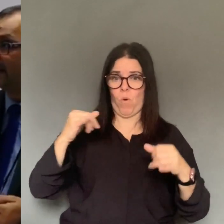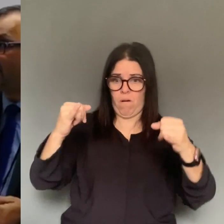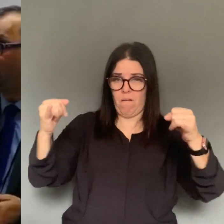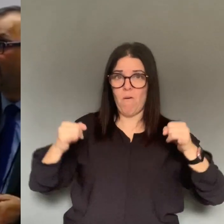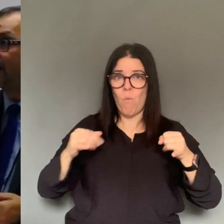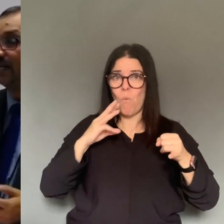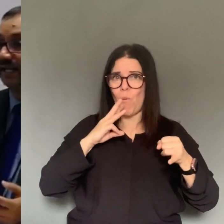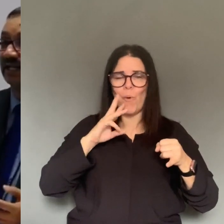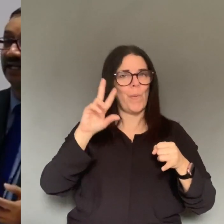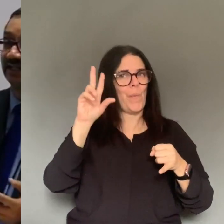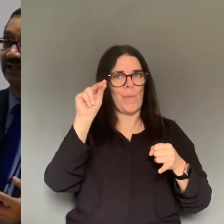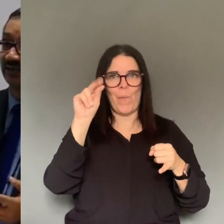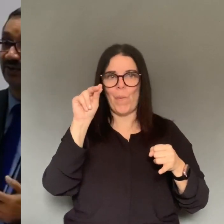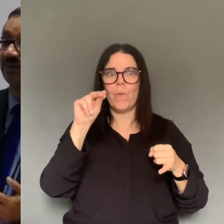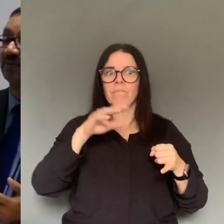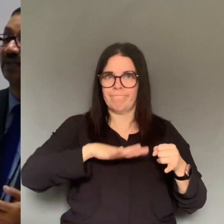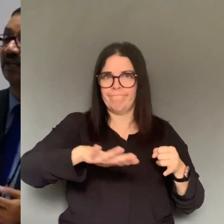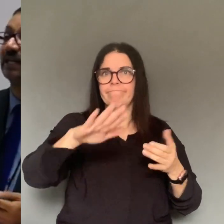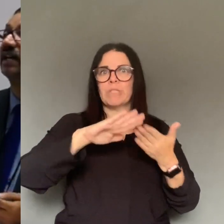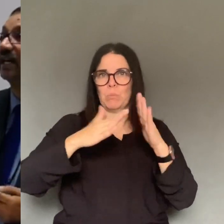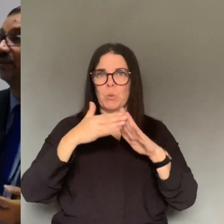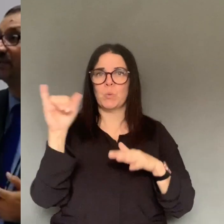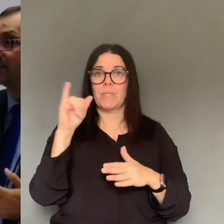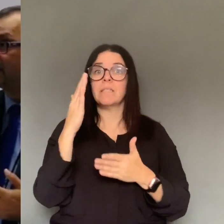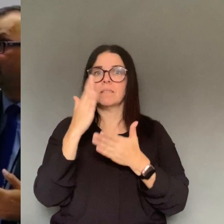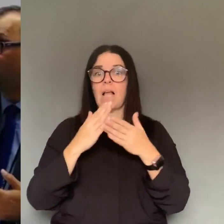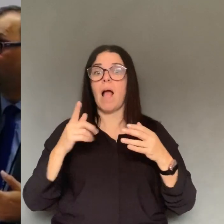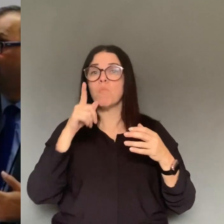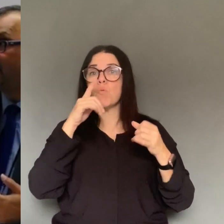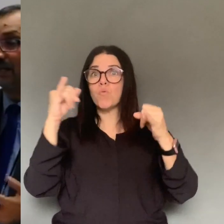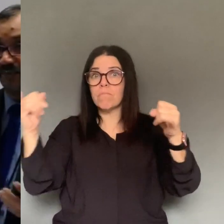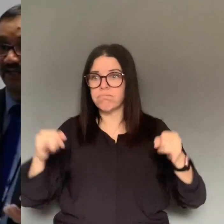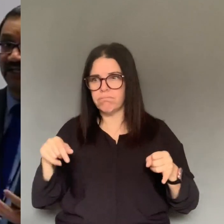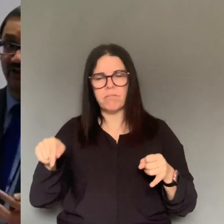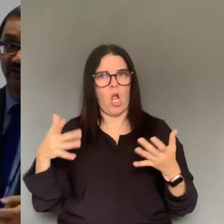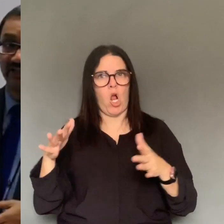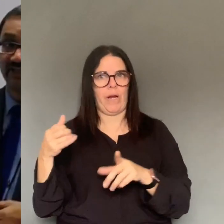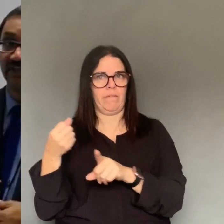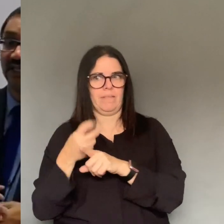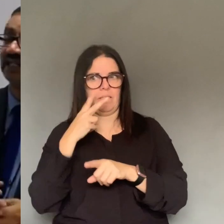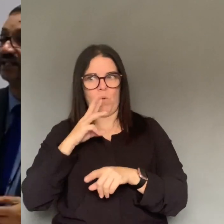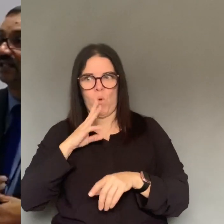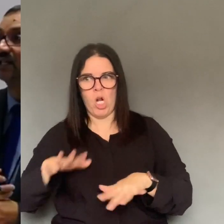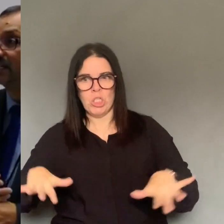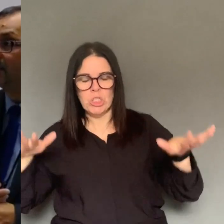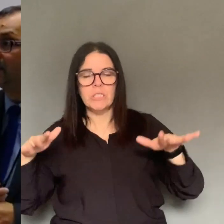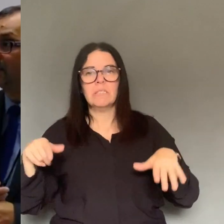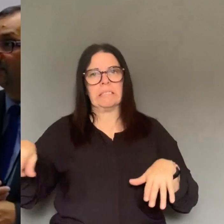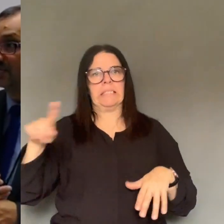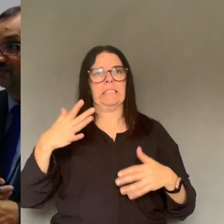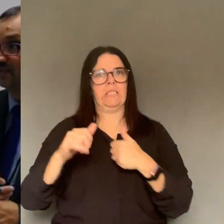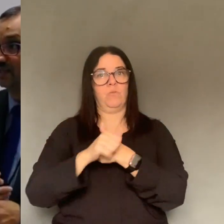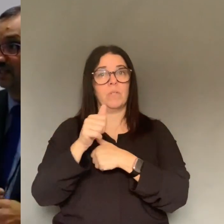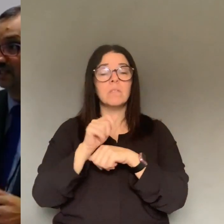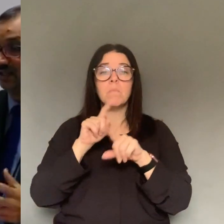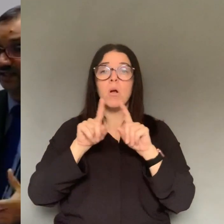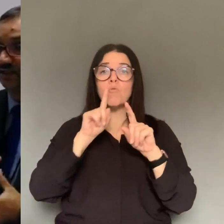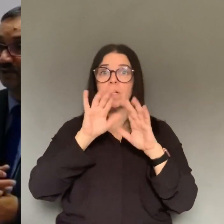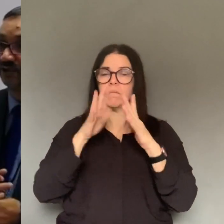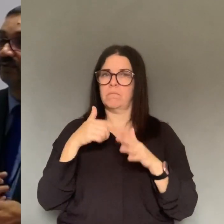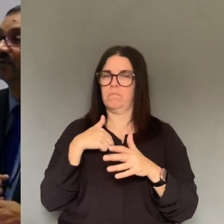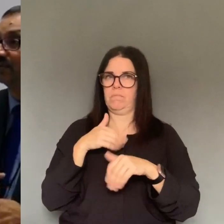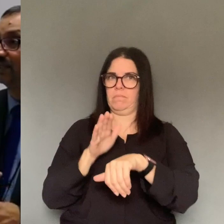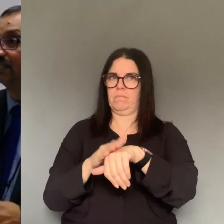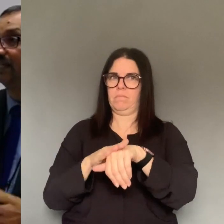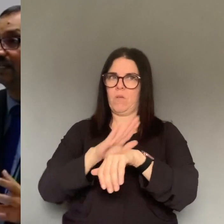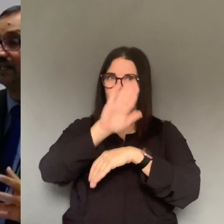right now, and so those people are at a higher risk at this point. But generally speaking, it's the entire community who's at risk, and we should